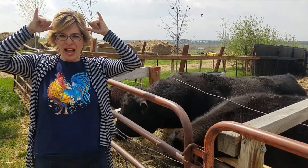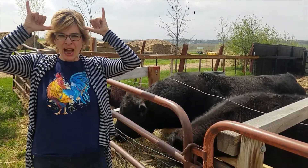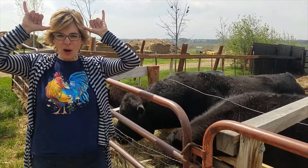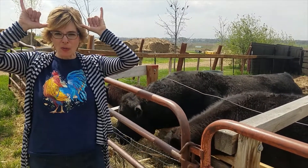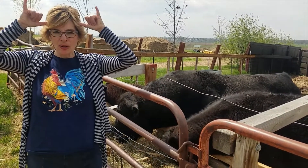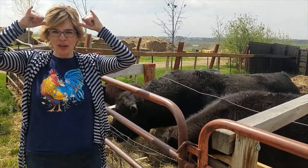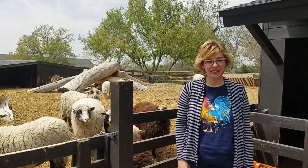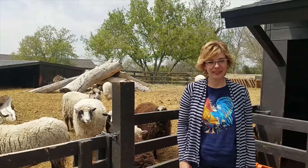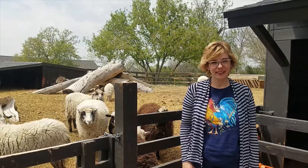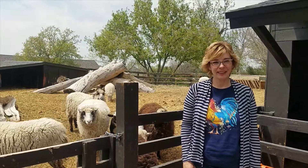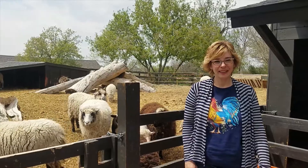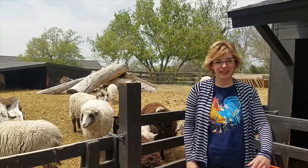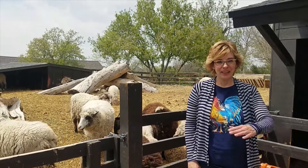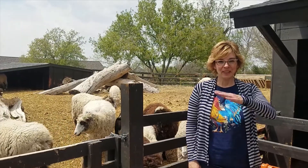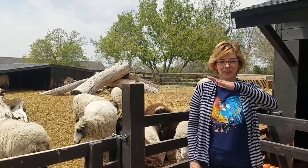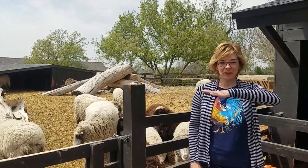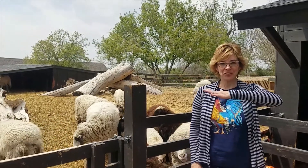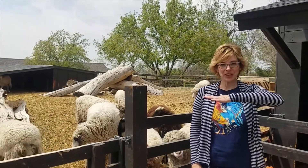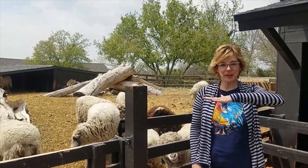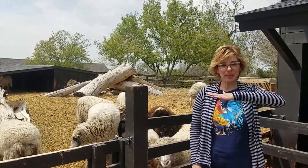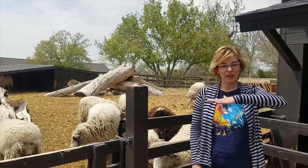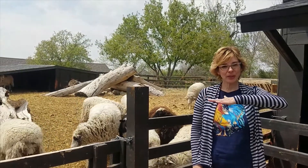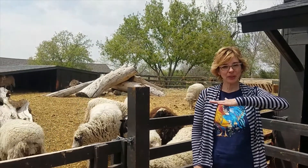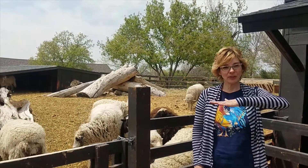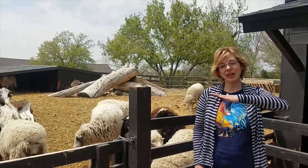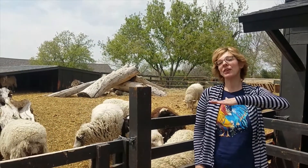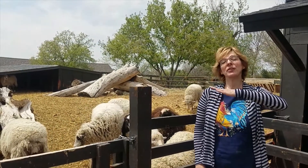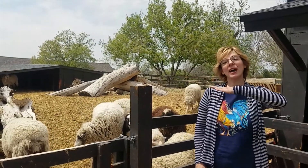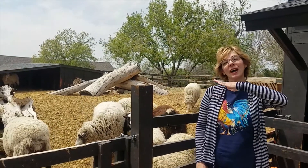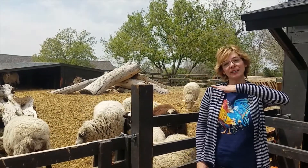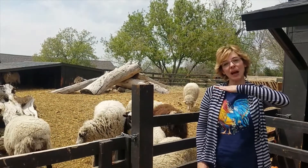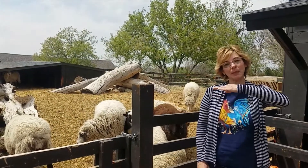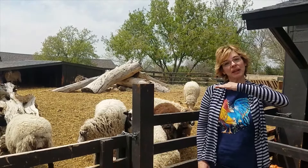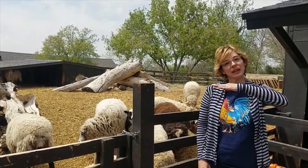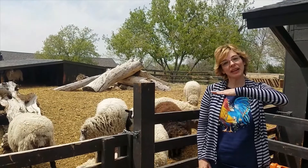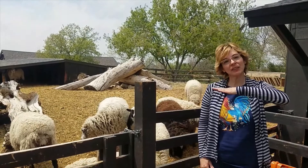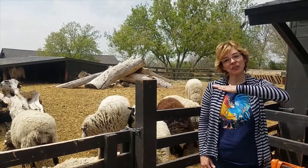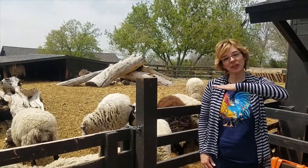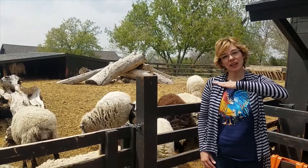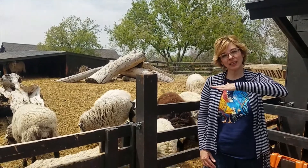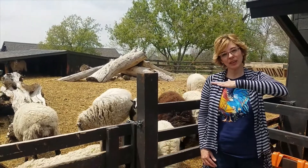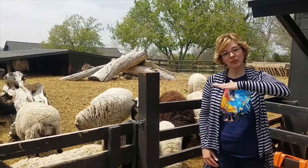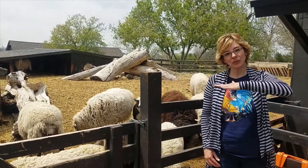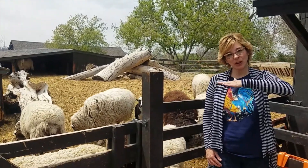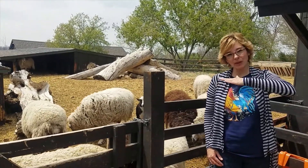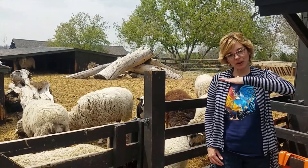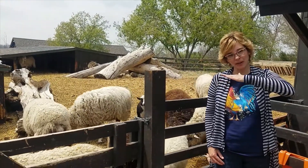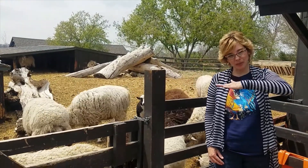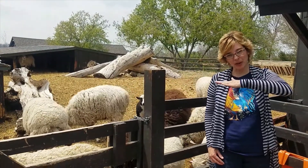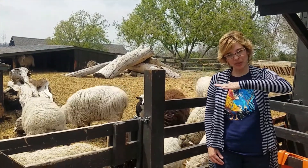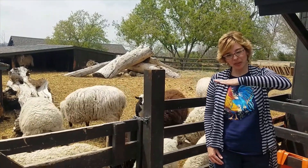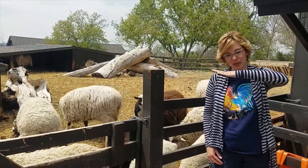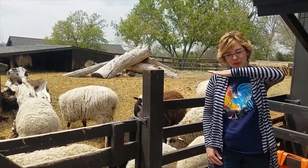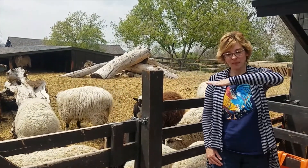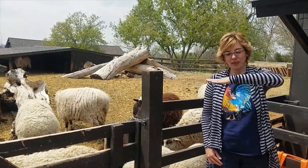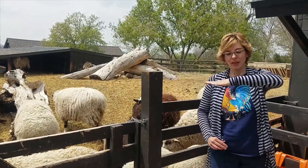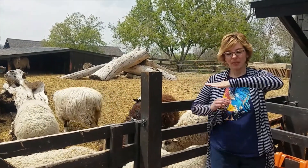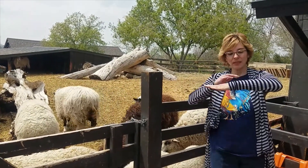Cow. For sheep, you take your non-dominant hand, so the hand that you do not write with, and this is